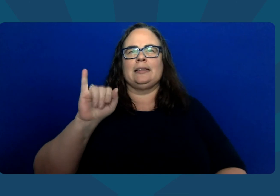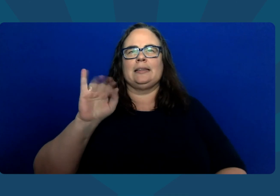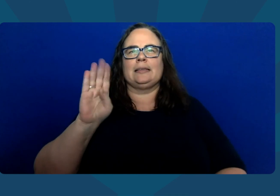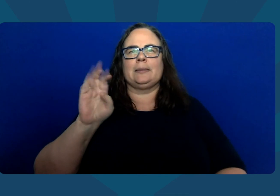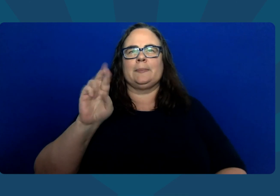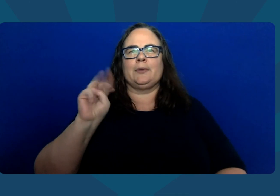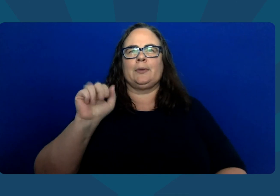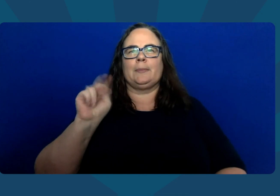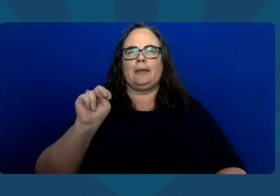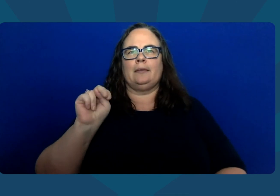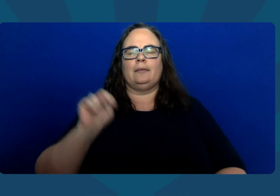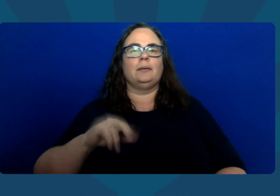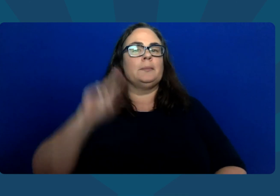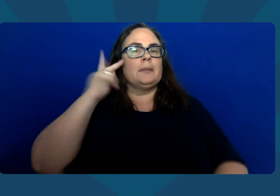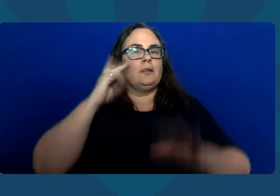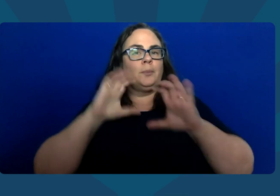Aaron Lieberman.